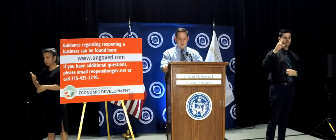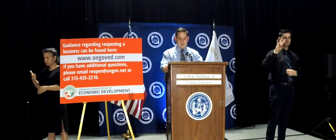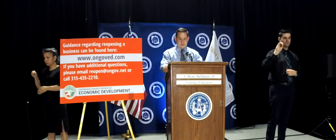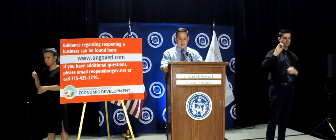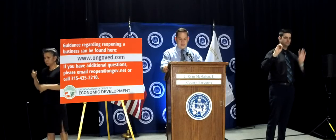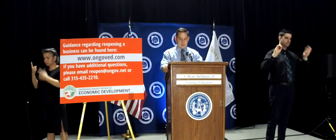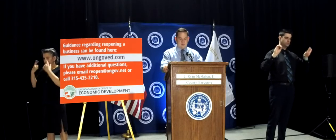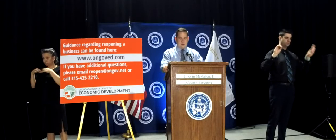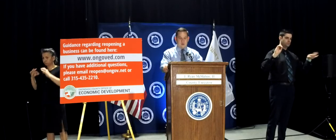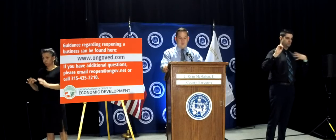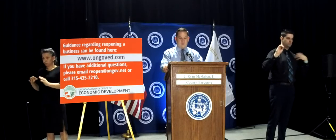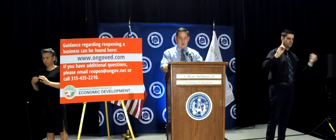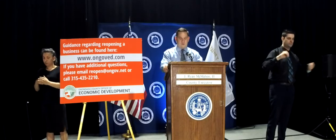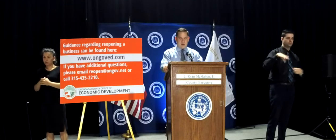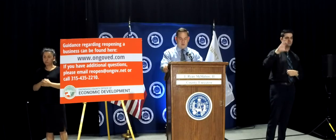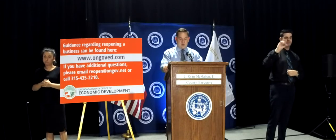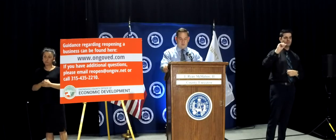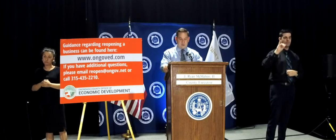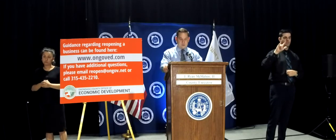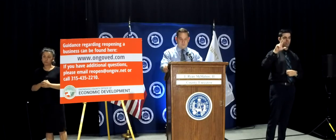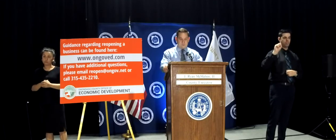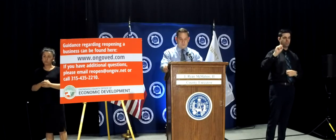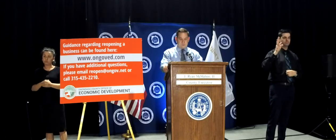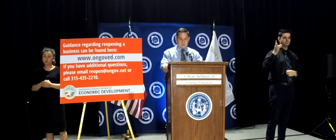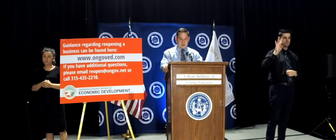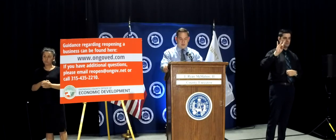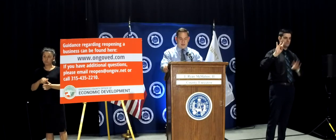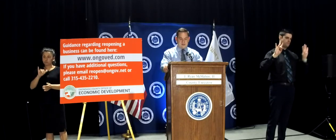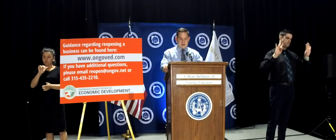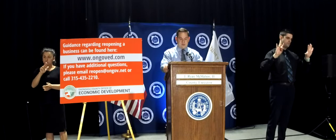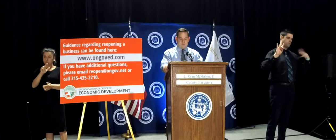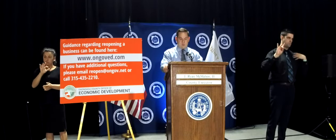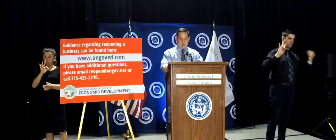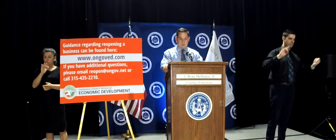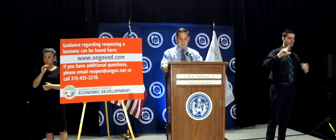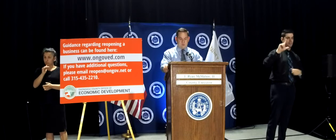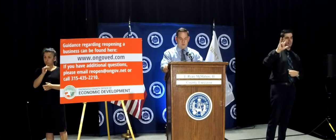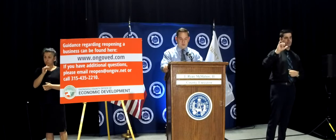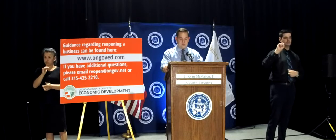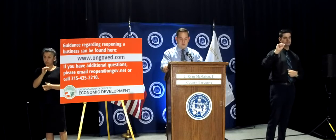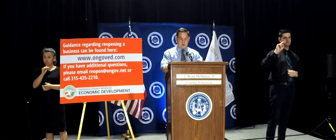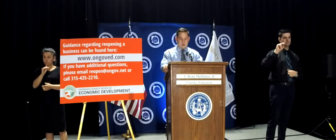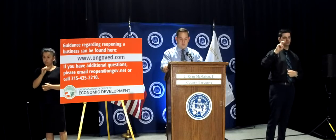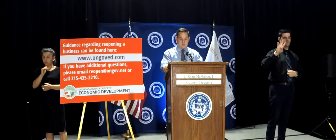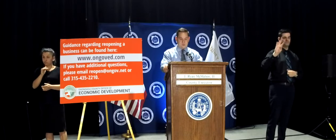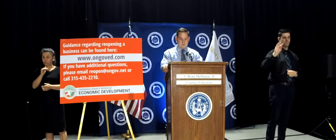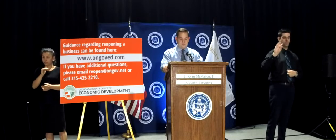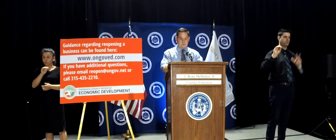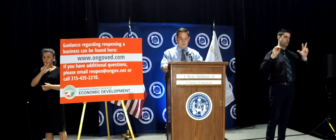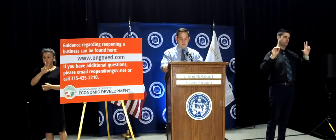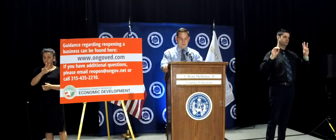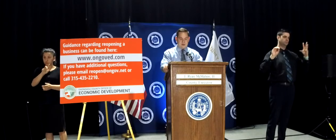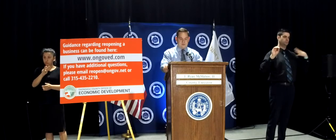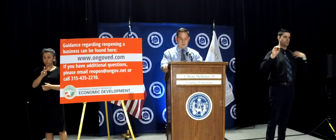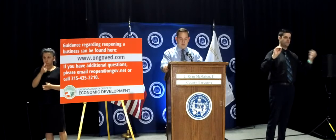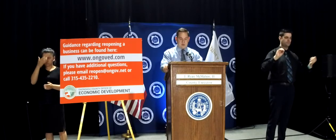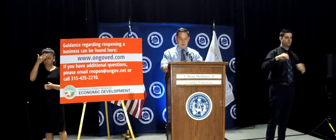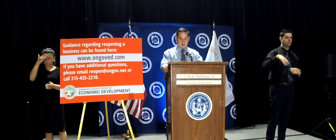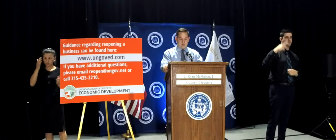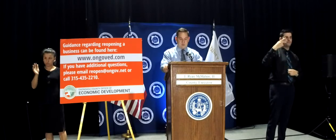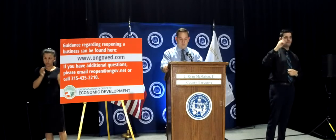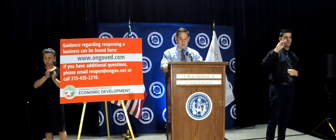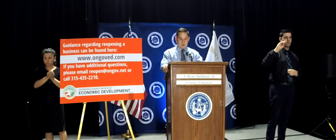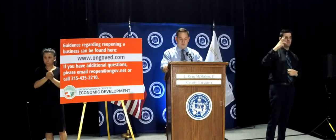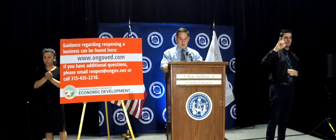Town of Camilla, 68 with 45 recoveries. Town of Lysander, 40 with 36 recoveries. Town of Van